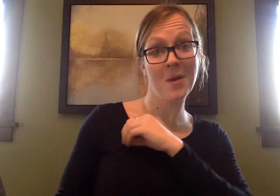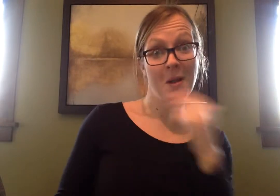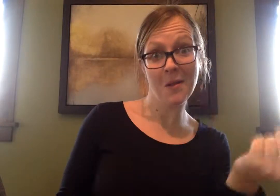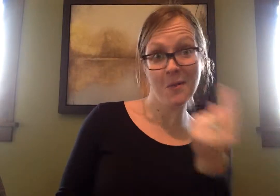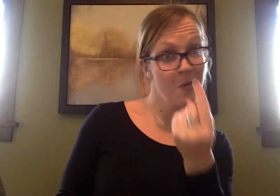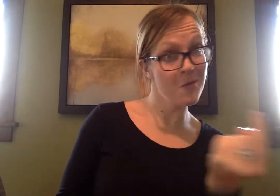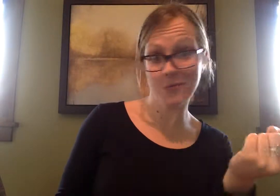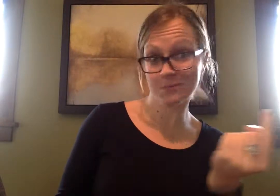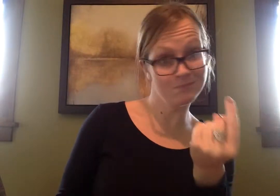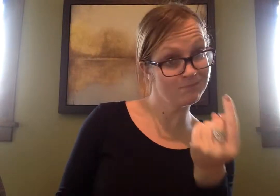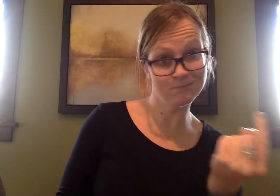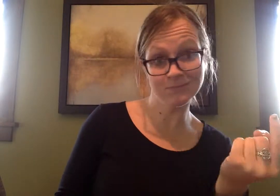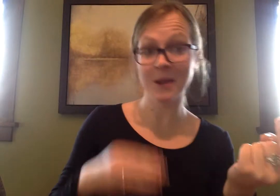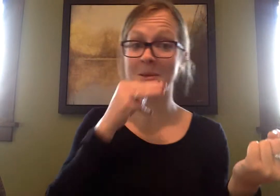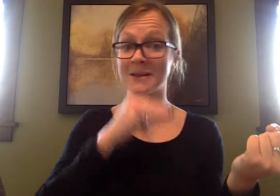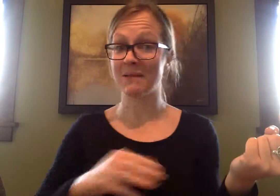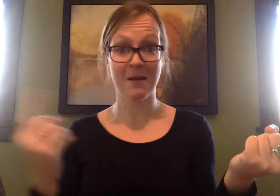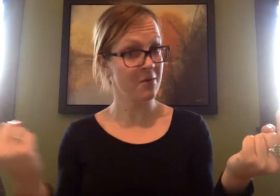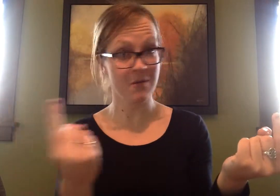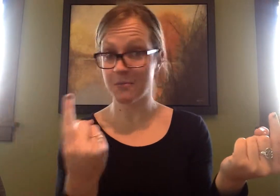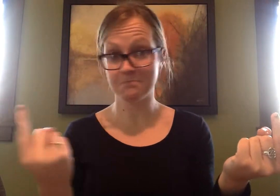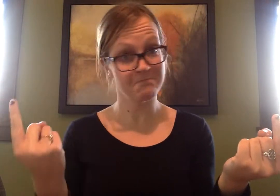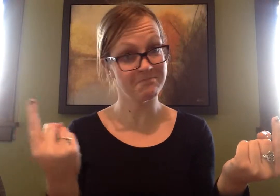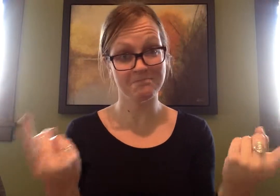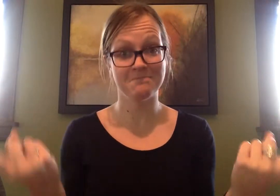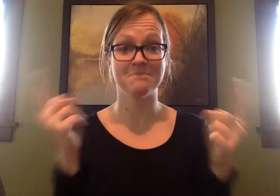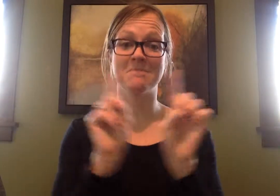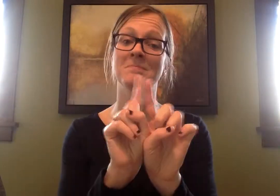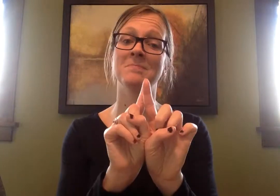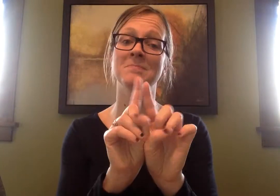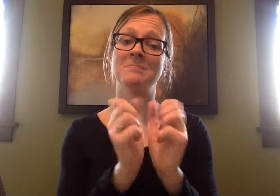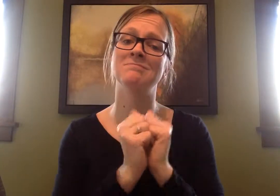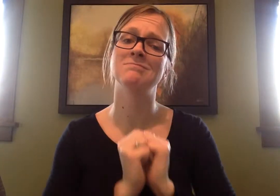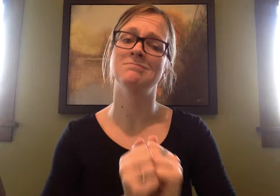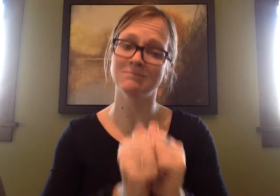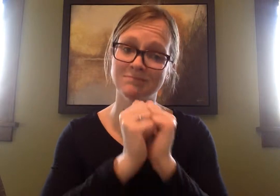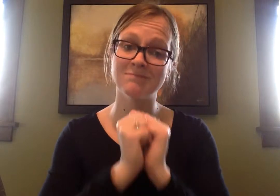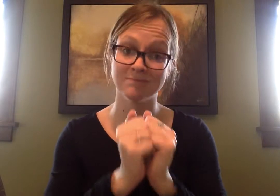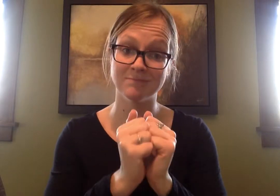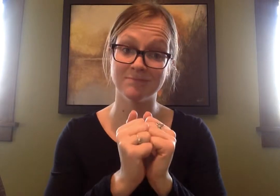true story of Owen and Mzee, two great friends.